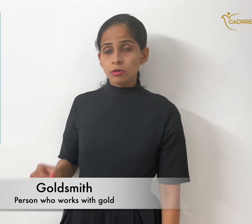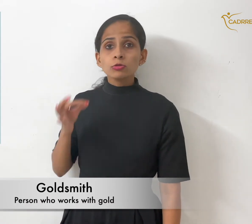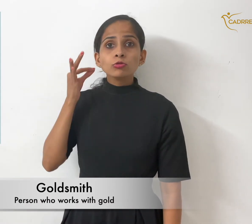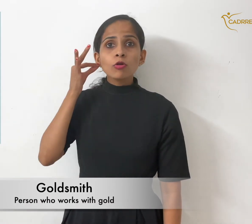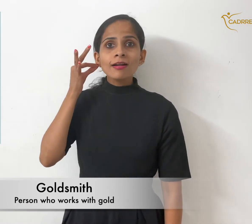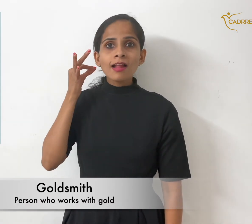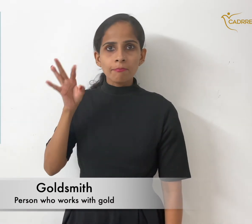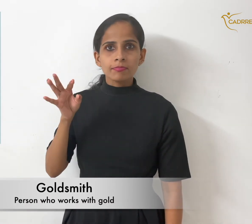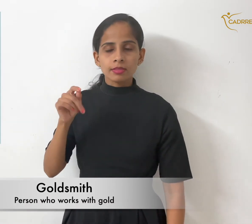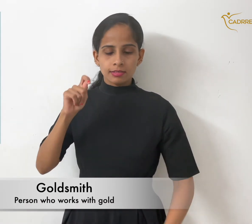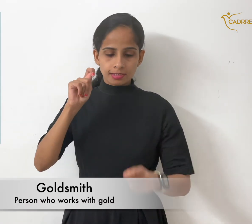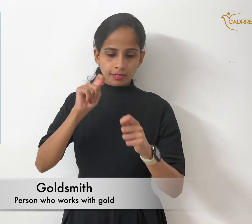Goldsmith.